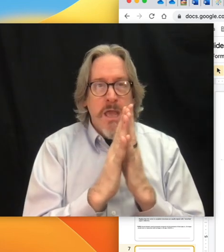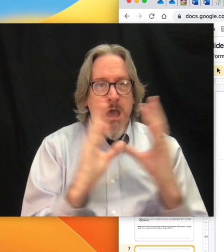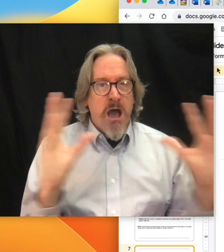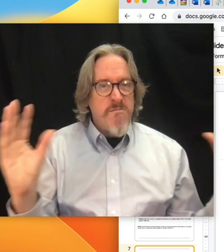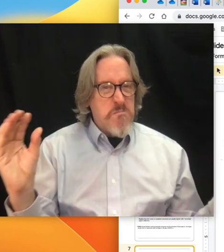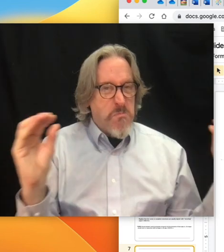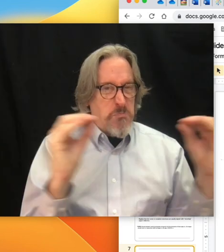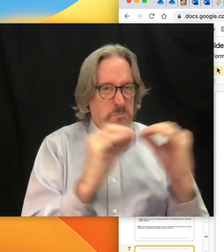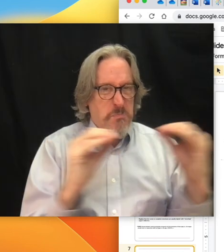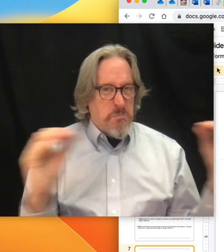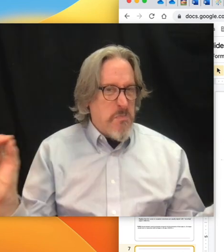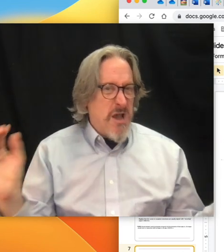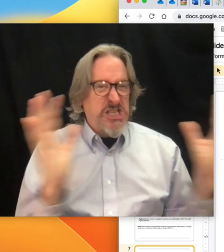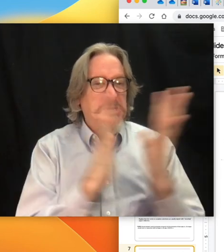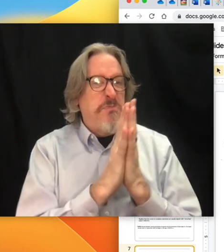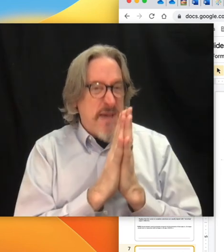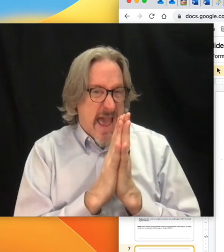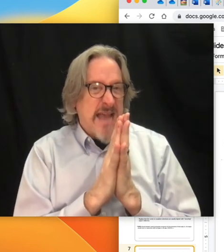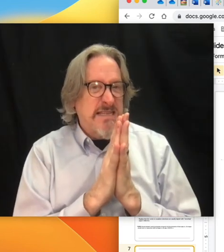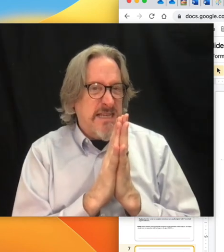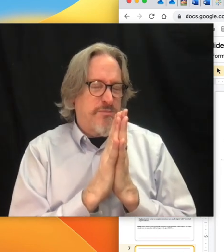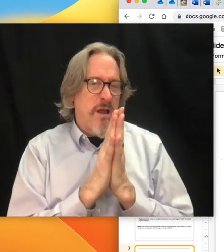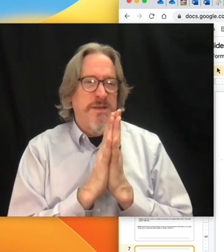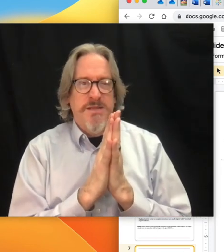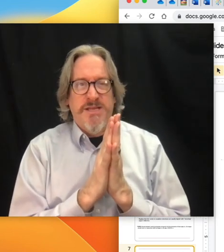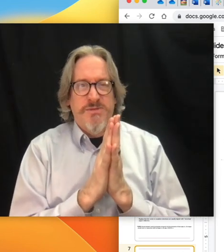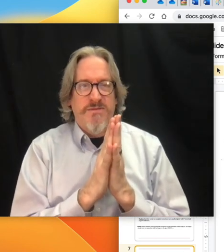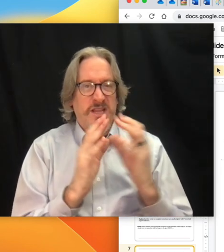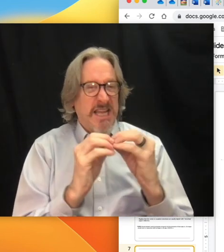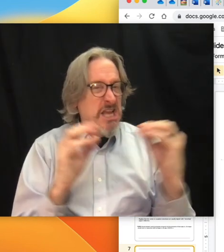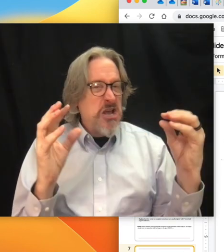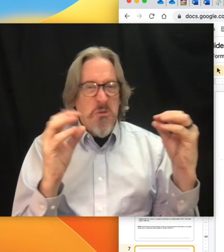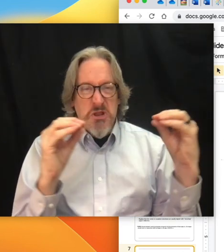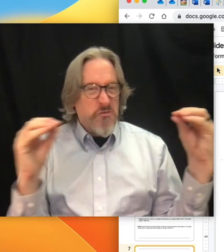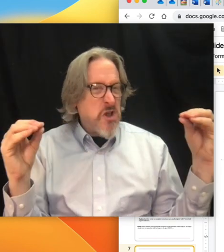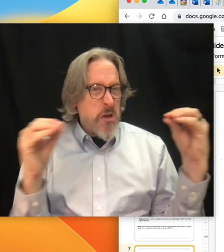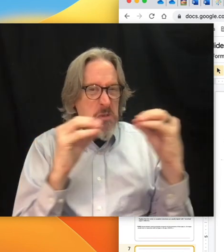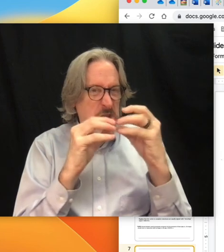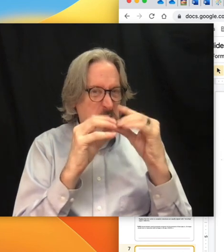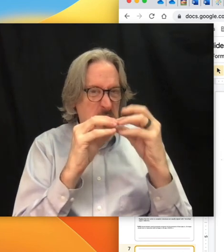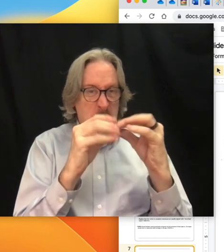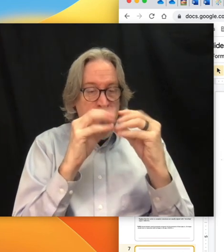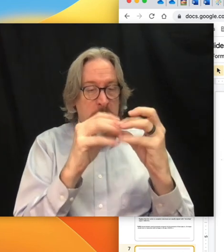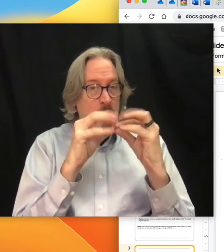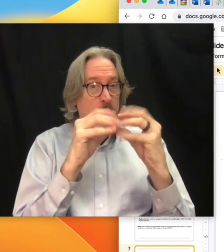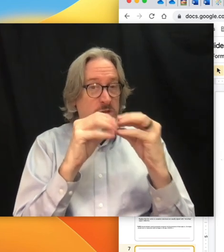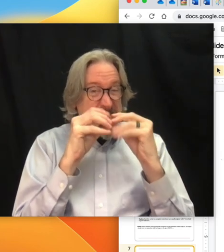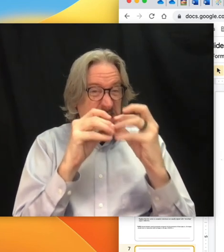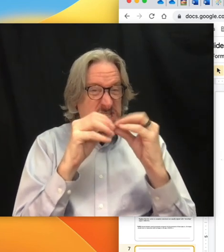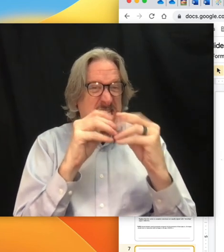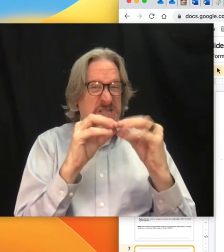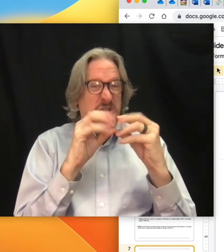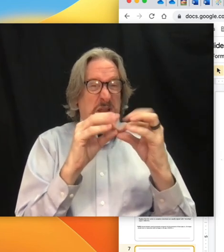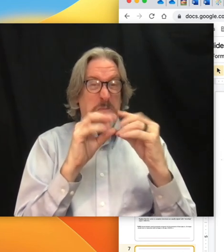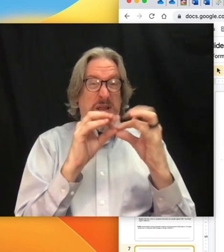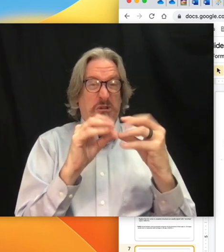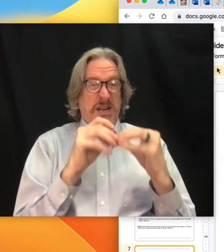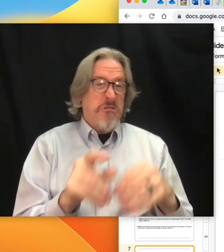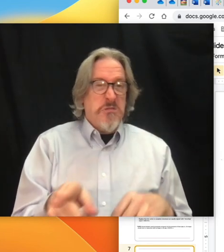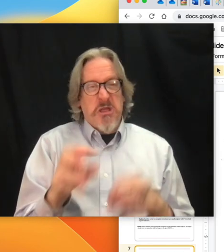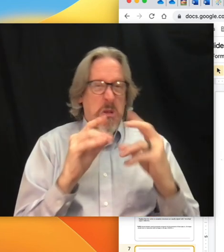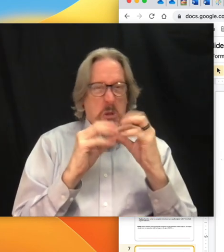like a spat. It probably is the best way of doing it. Like when you've come and you're, you'll see this for